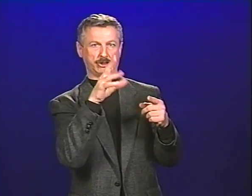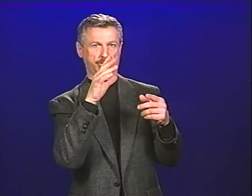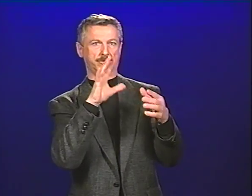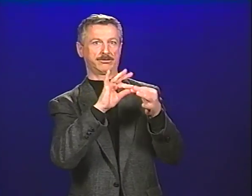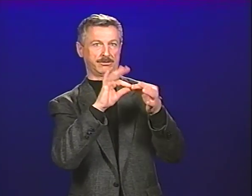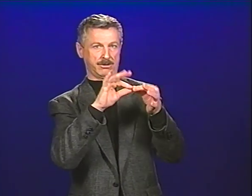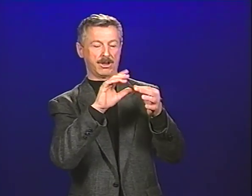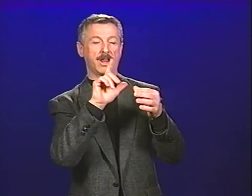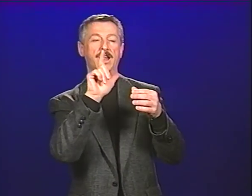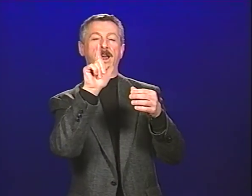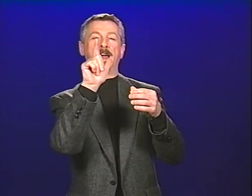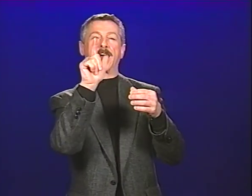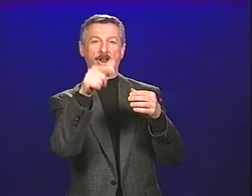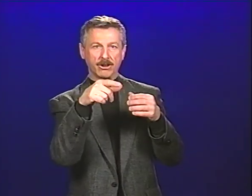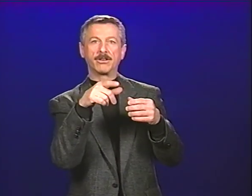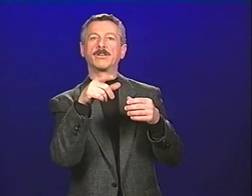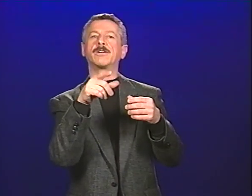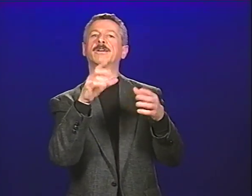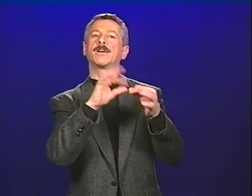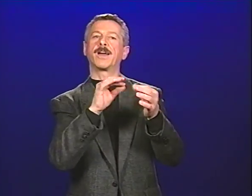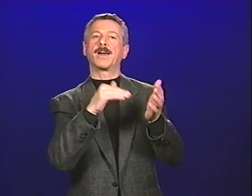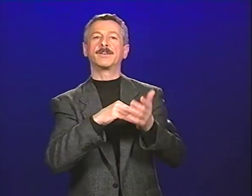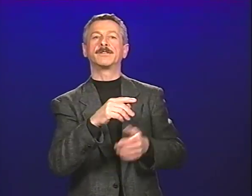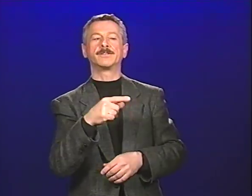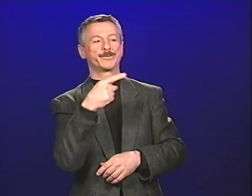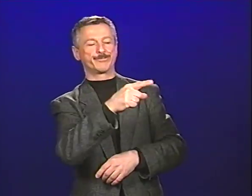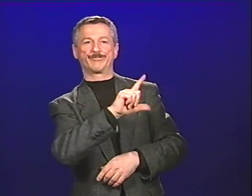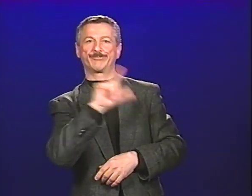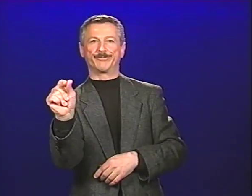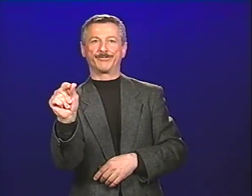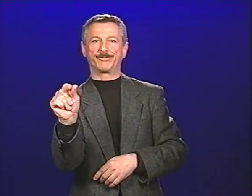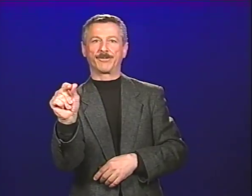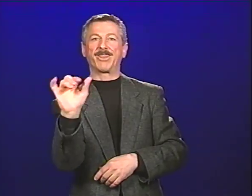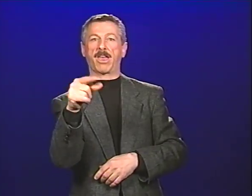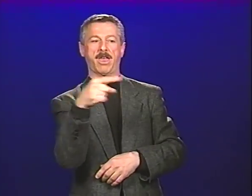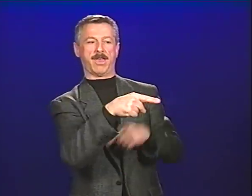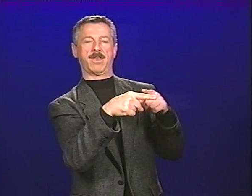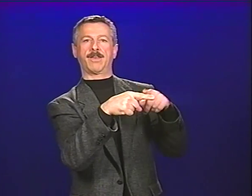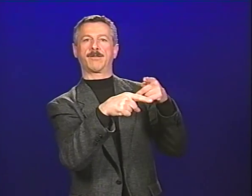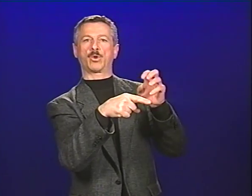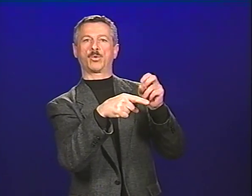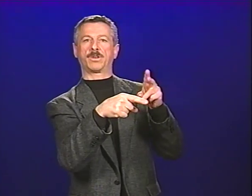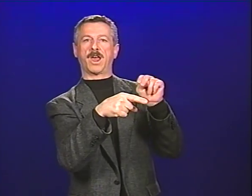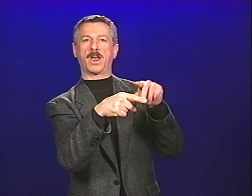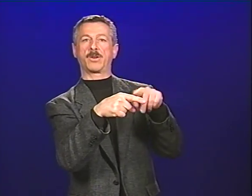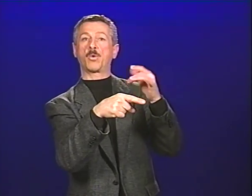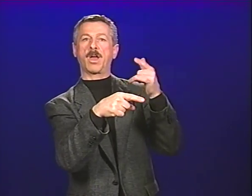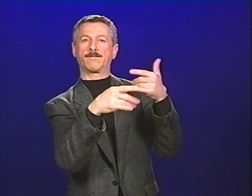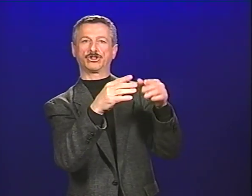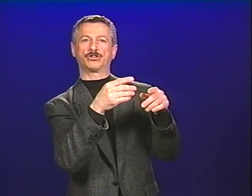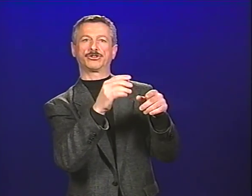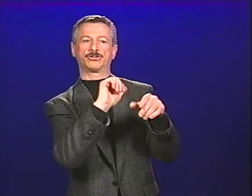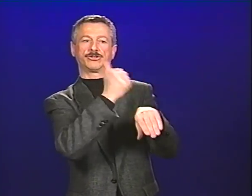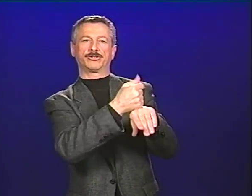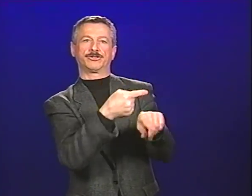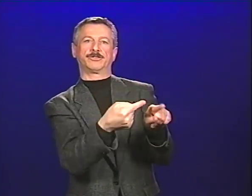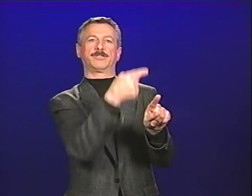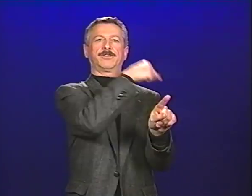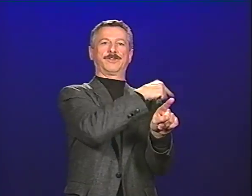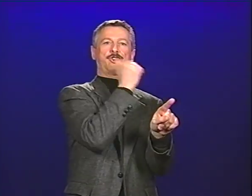took off, we establish the girl's identity, and later on, to talk about her again, we use the pronoun index finger. It